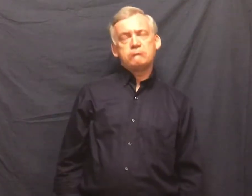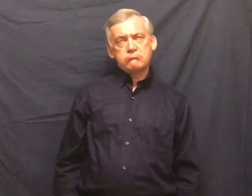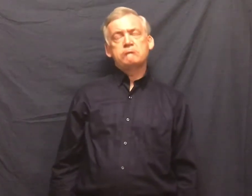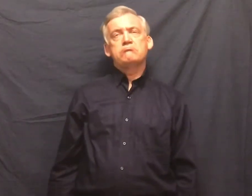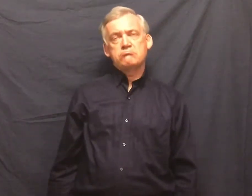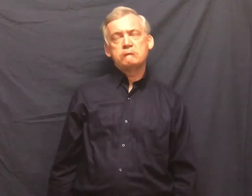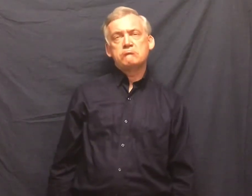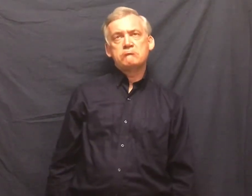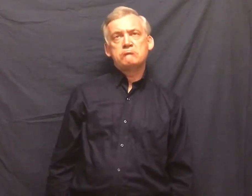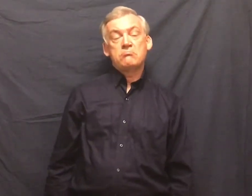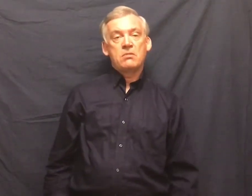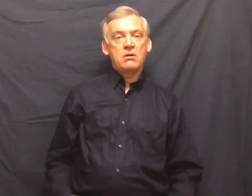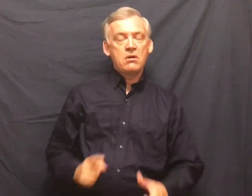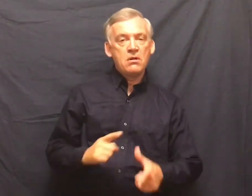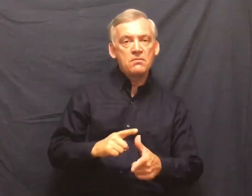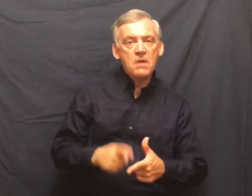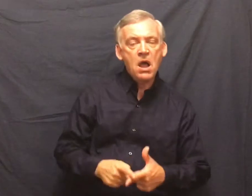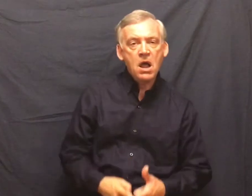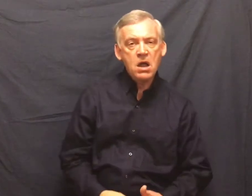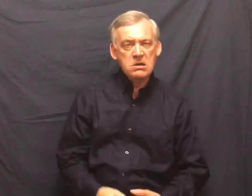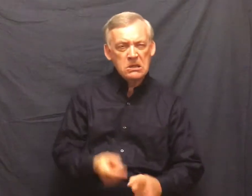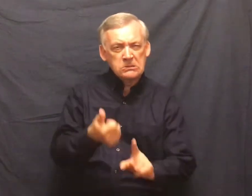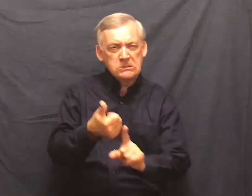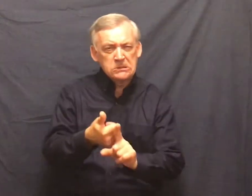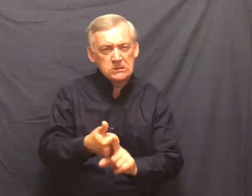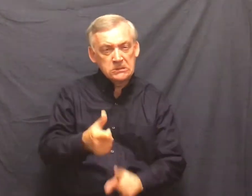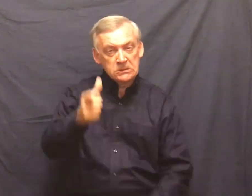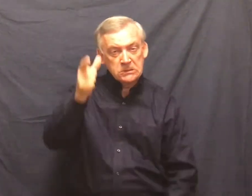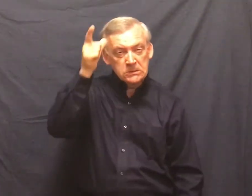And then from out of Lenny's head there came a little fat old woman.